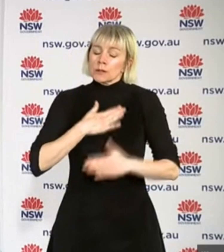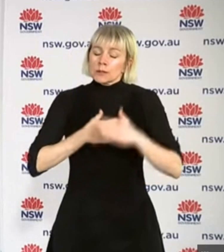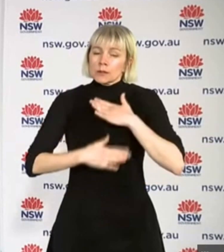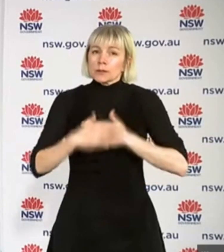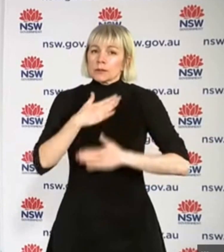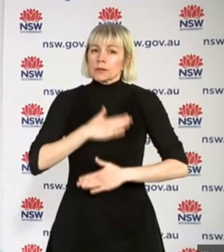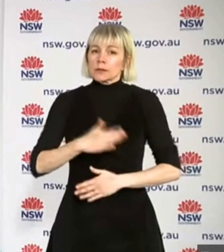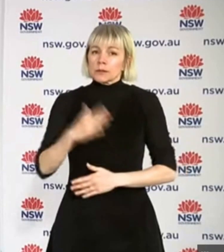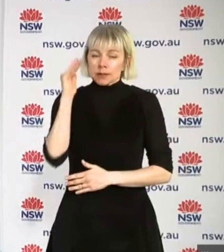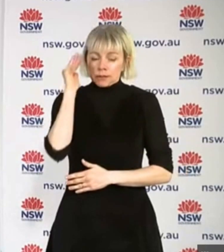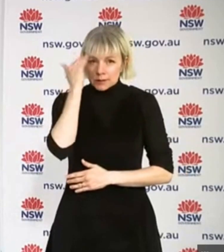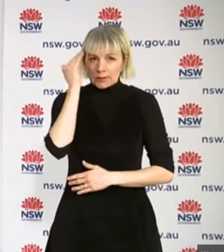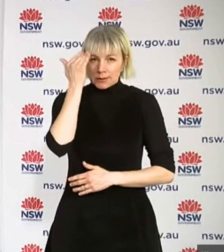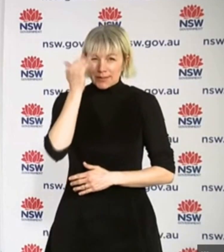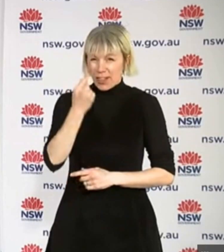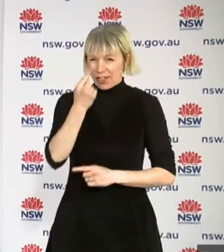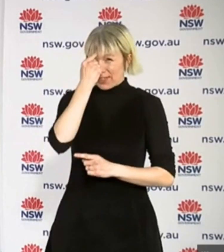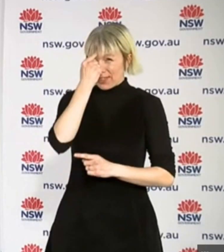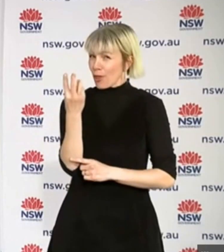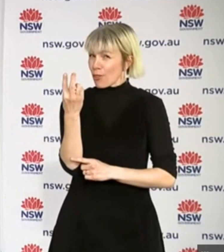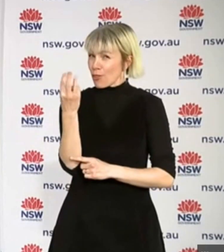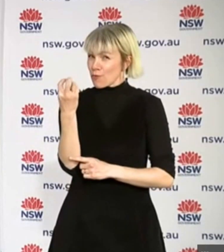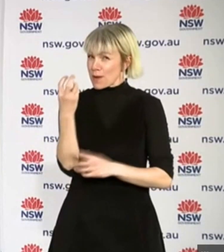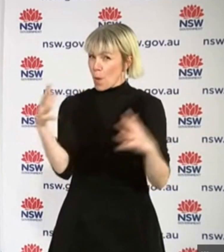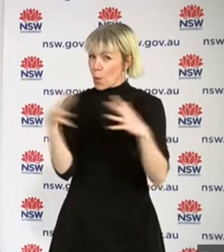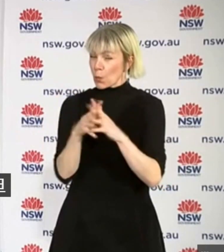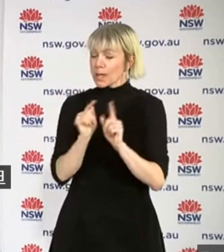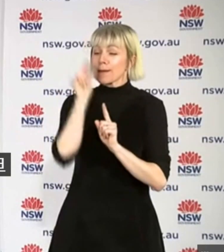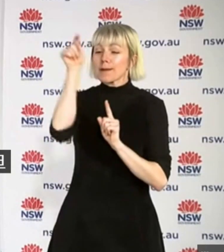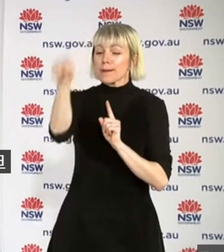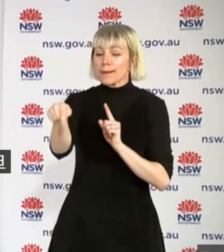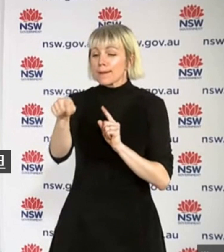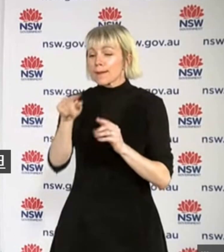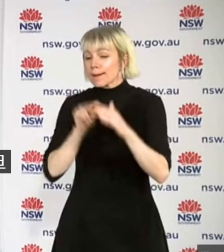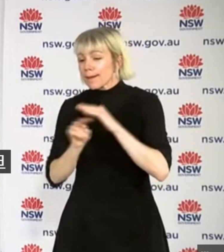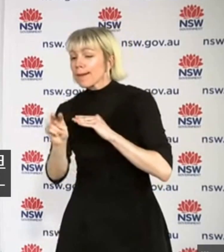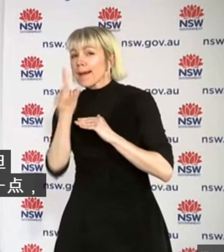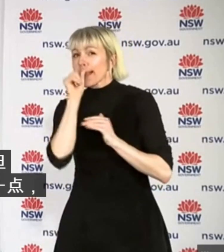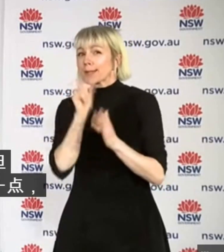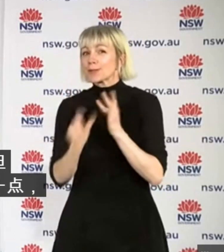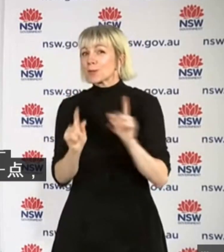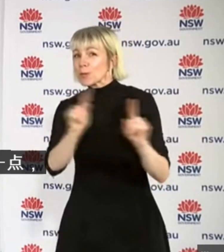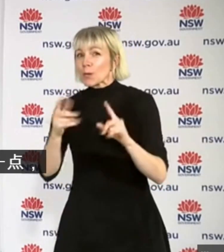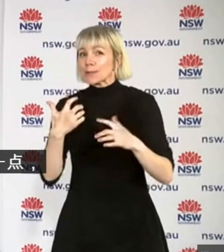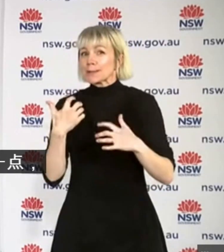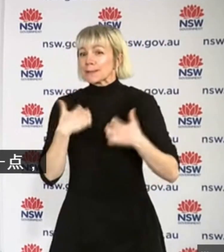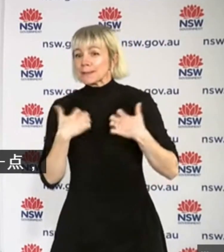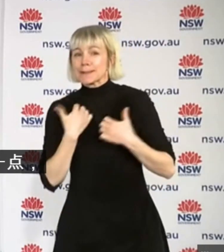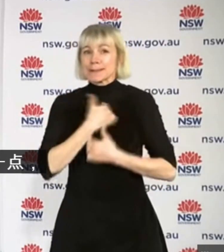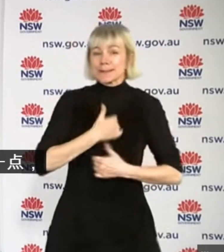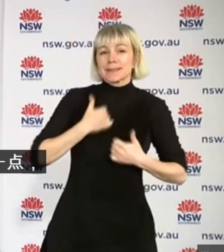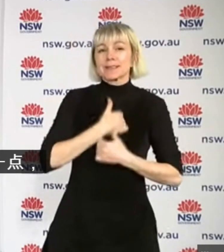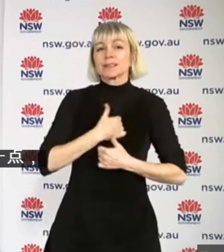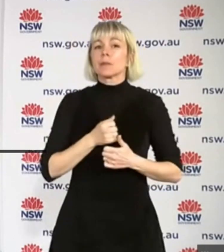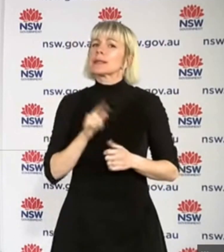all focus on the 3rd week. Let's all focus on what's happening in the week of 11 October. But let's also focus on how we do it safely. As I said, I'll still